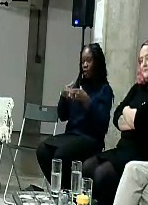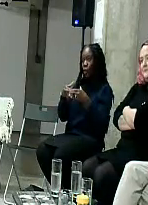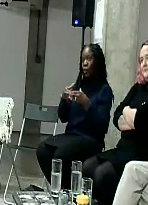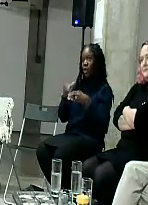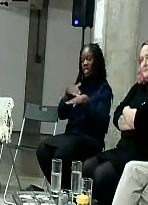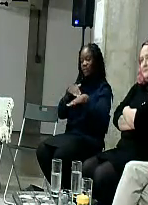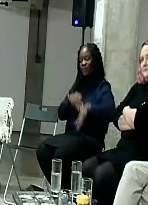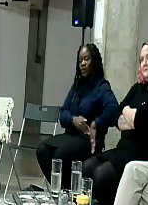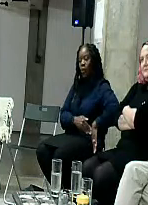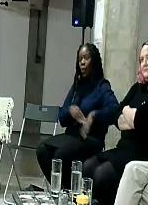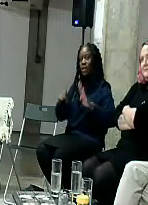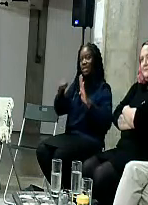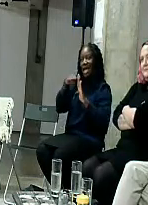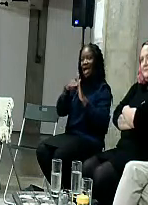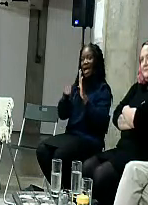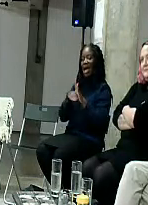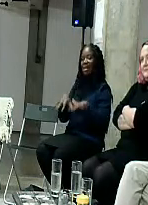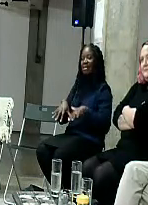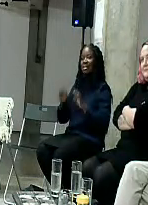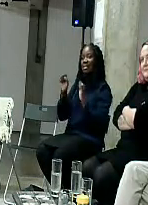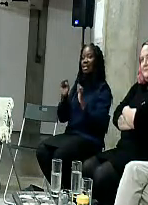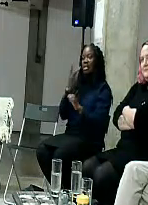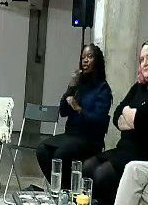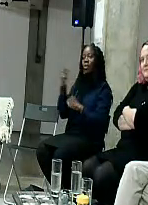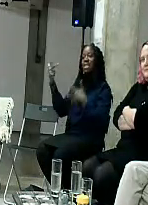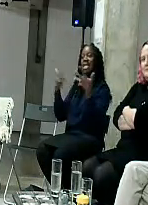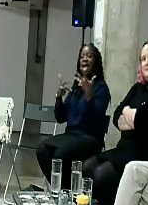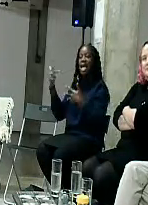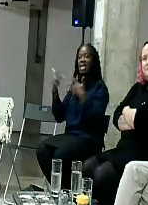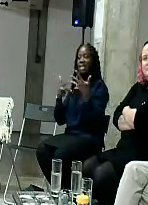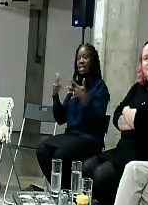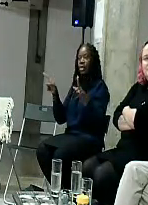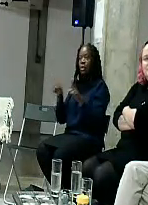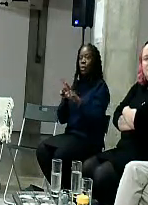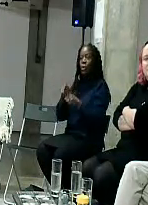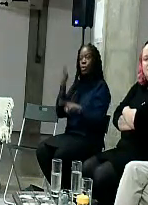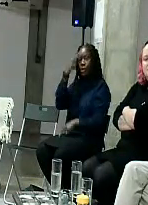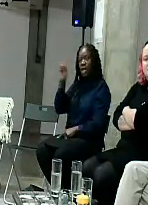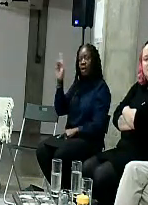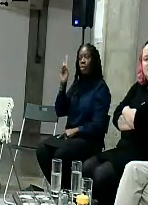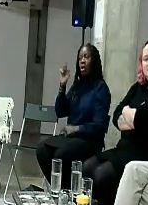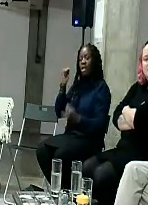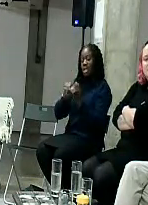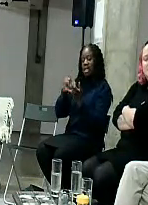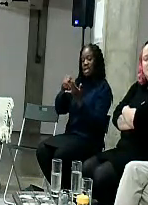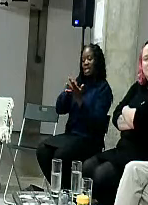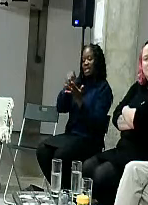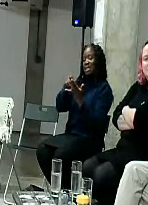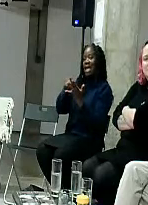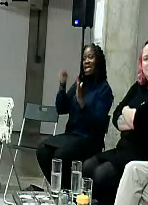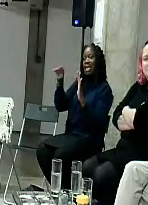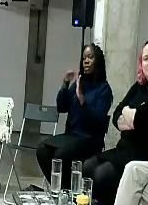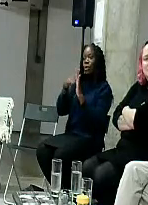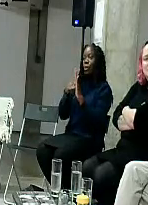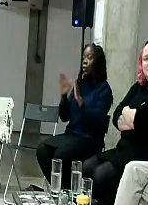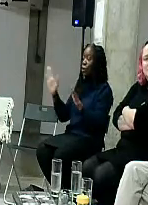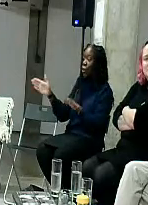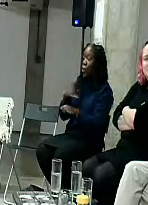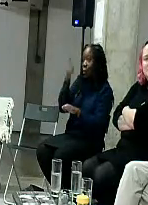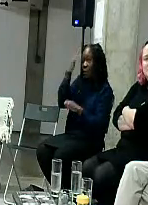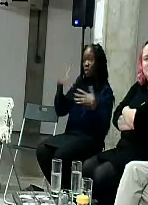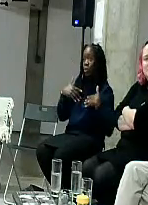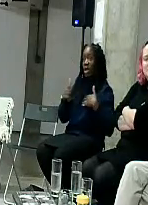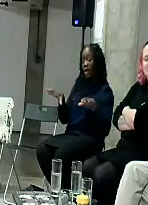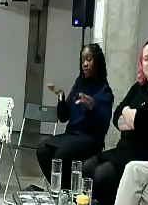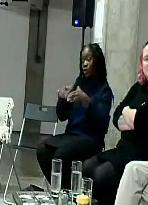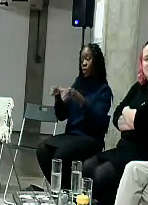Force Act, which was started in 2018, or is also known as Cheney's Law, in all mental health units across